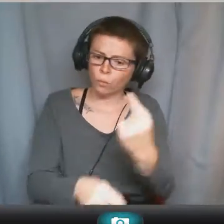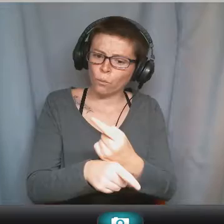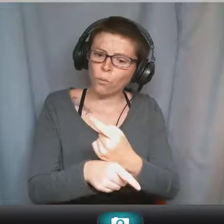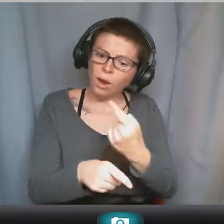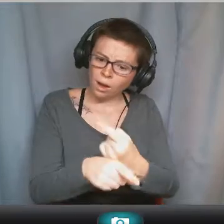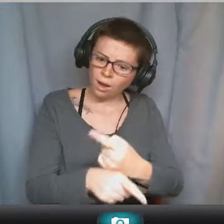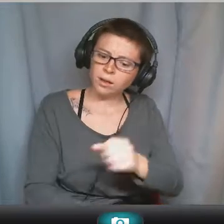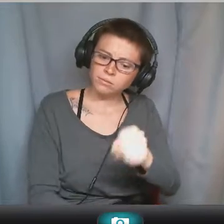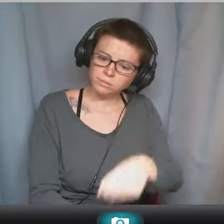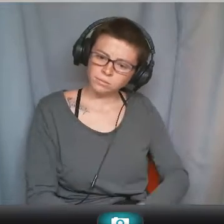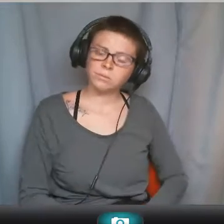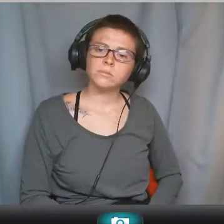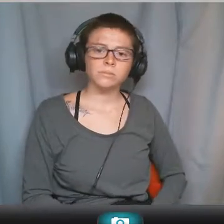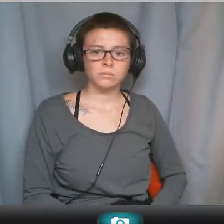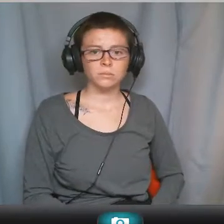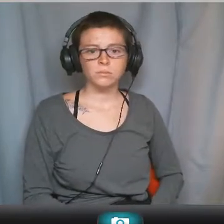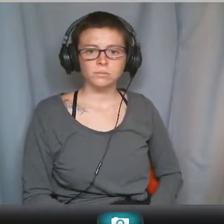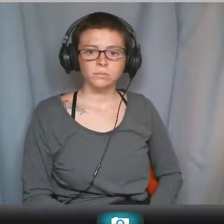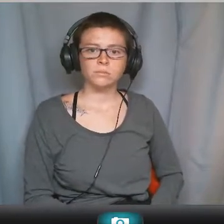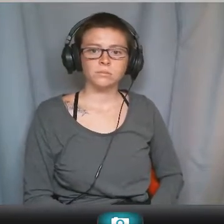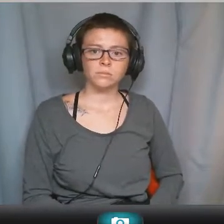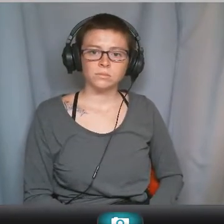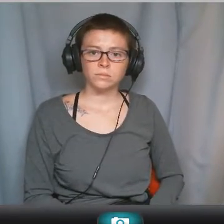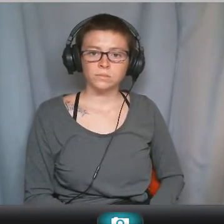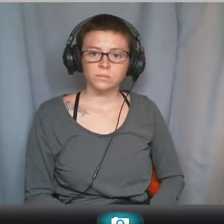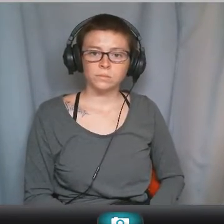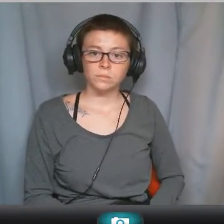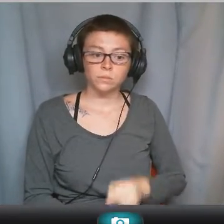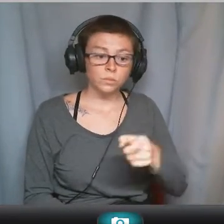that. What? Were you going to say something?